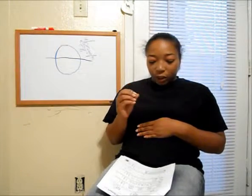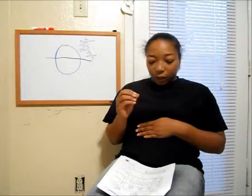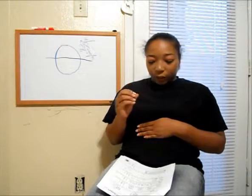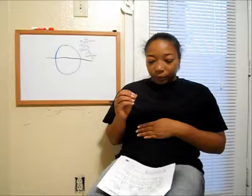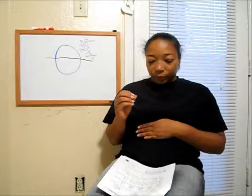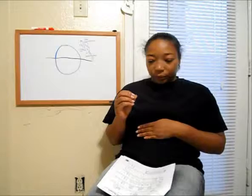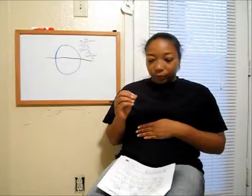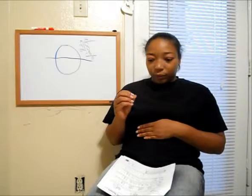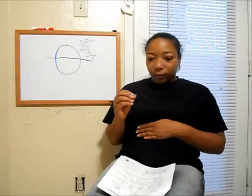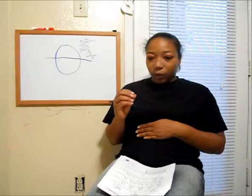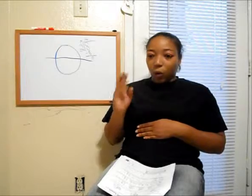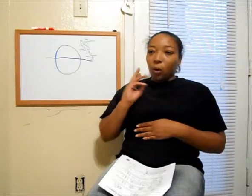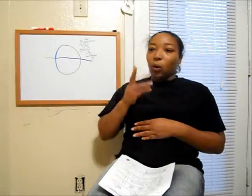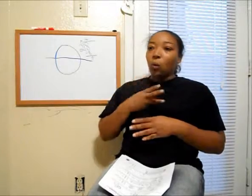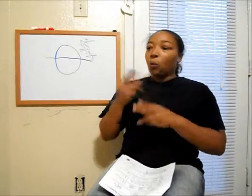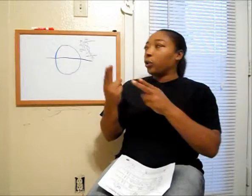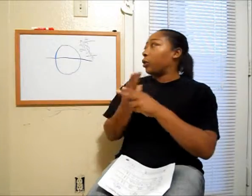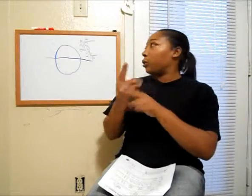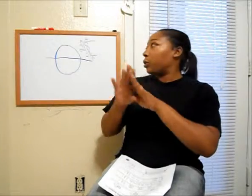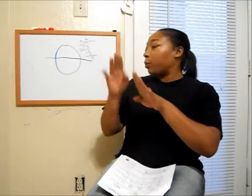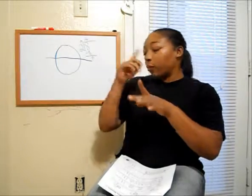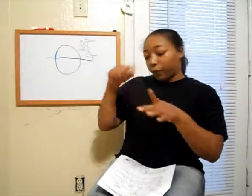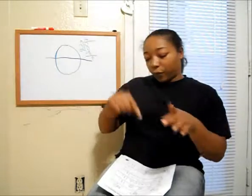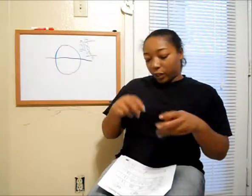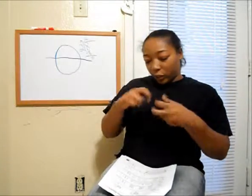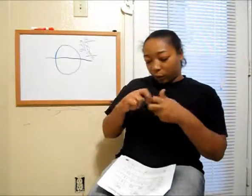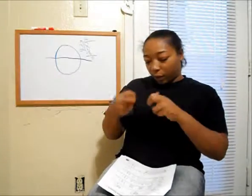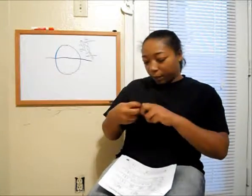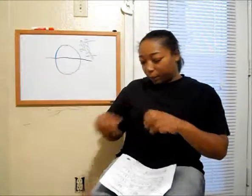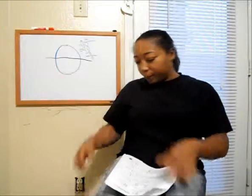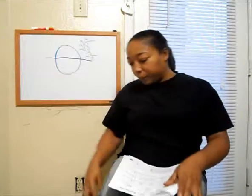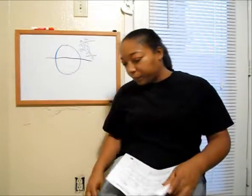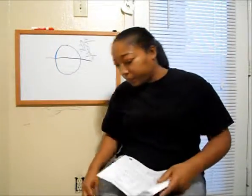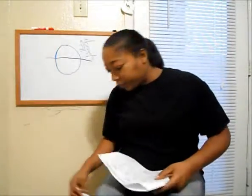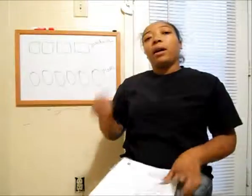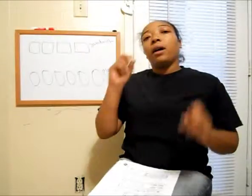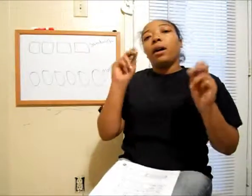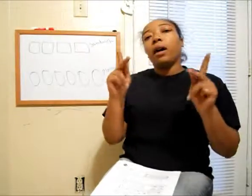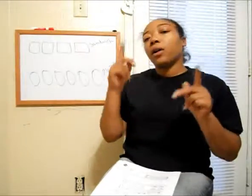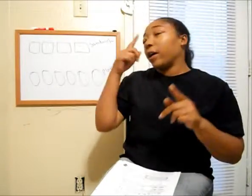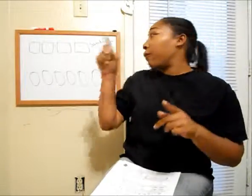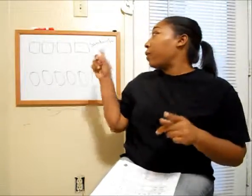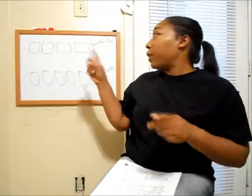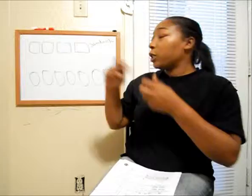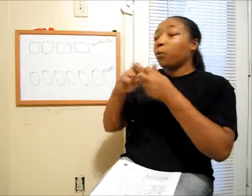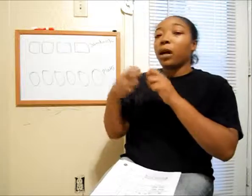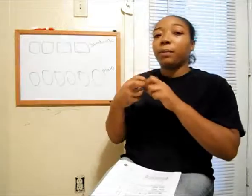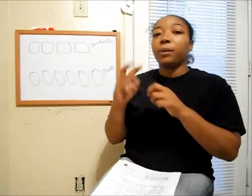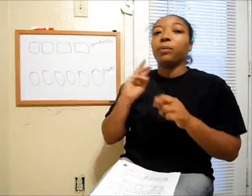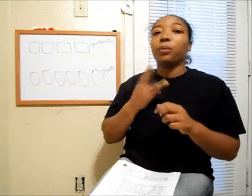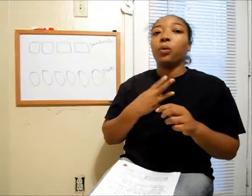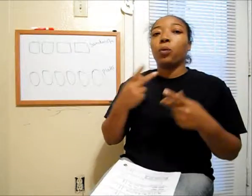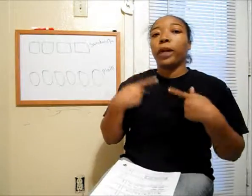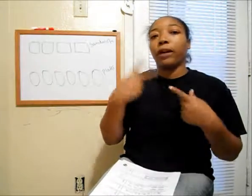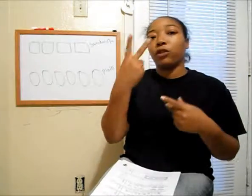So, we'll use the board for this problem. Okay, for this problem, we have